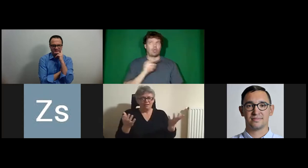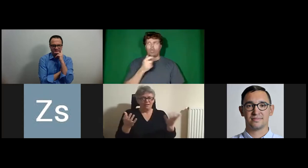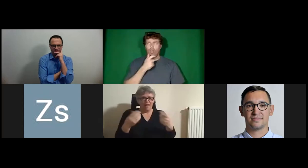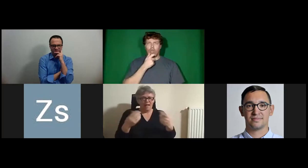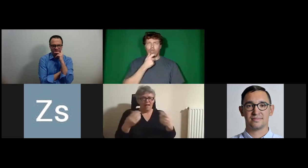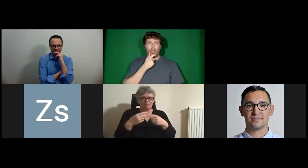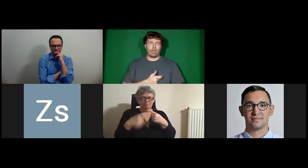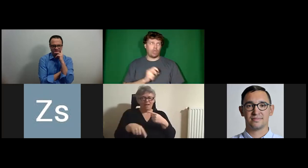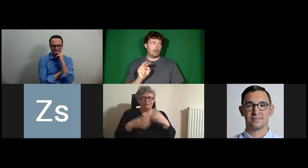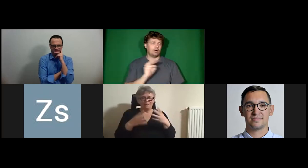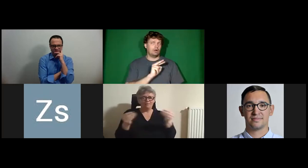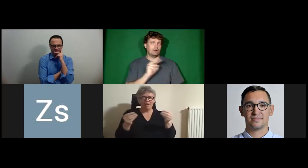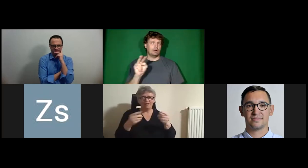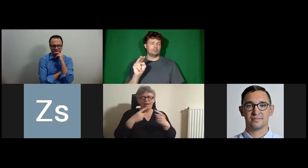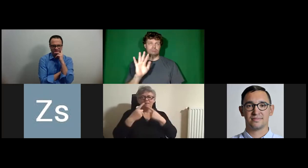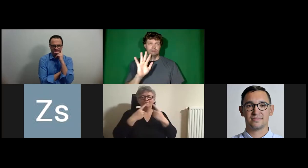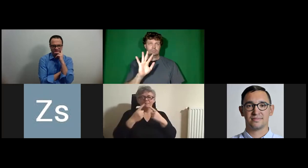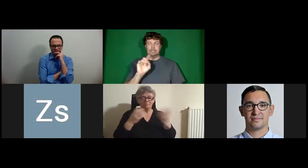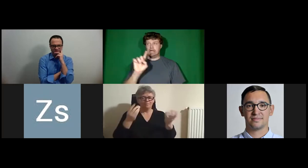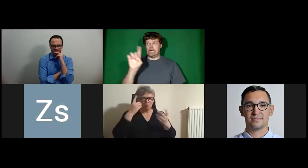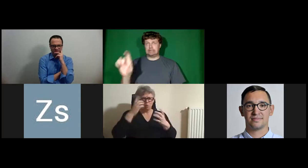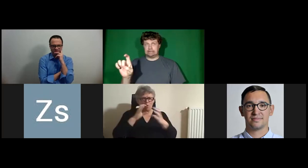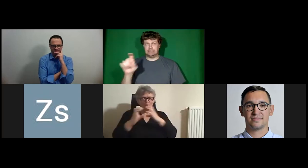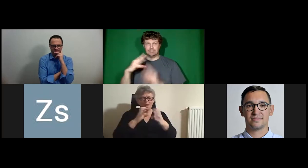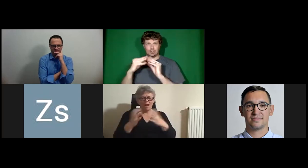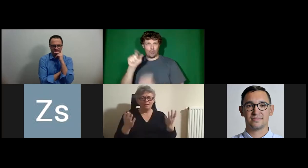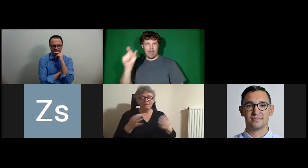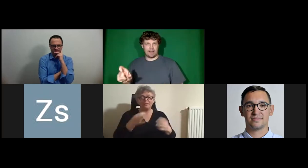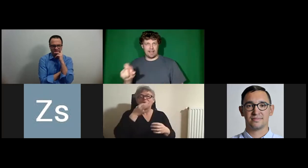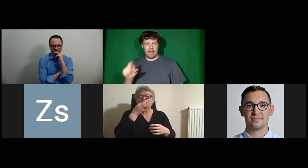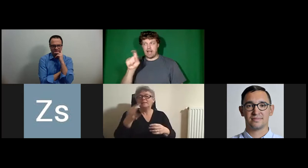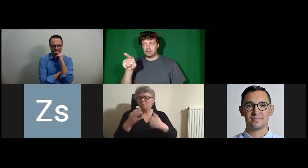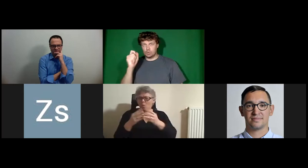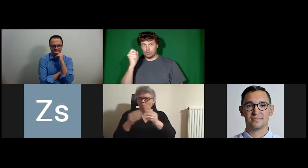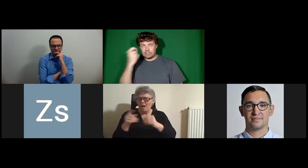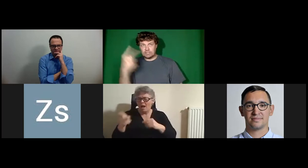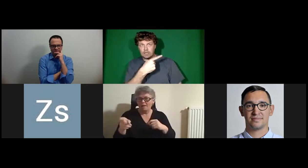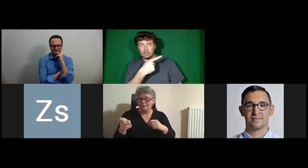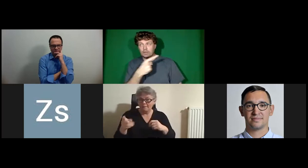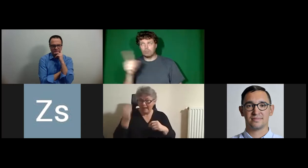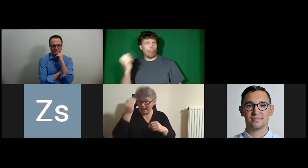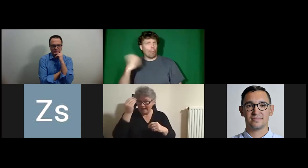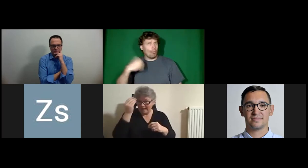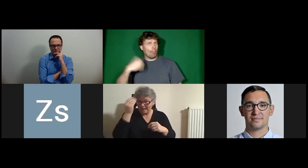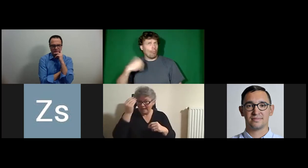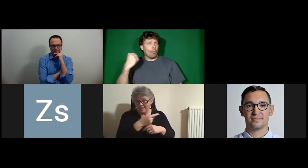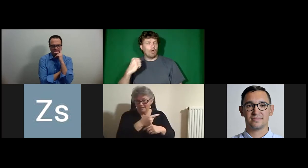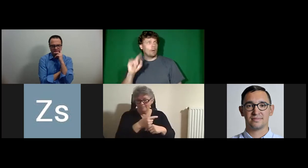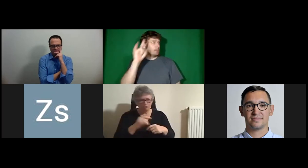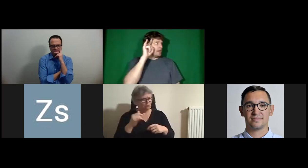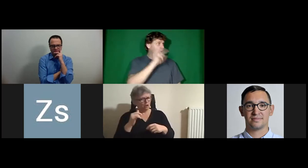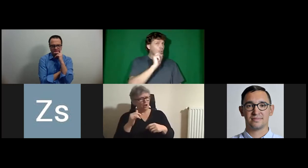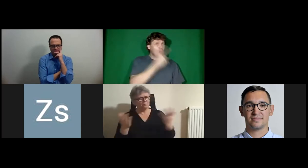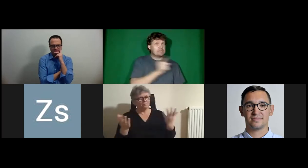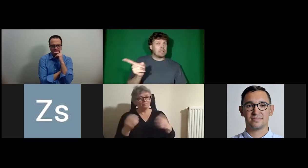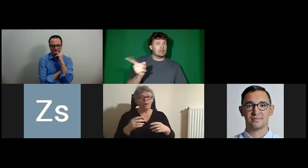no miscommunications whatsoever. And this hearing player was just shocked. And then he asked his Romanian friends, do you understand